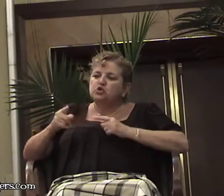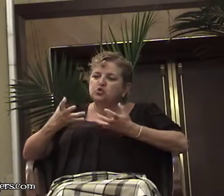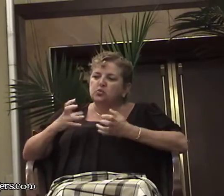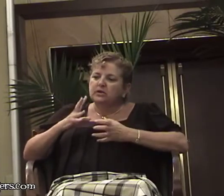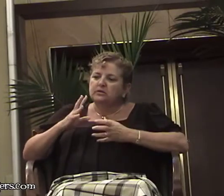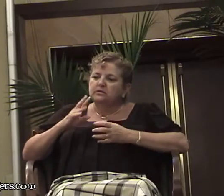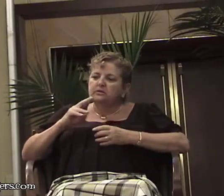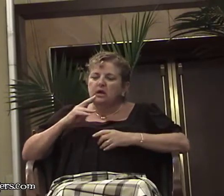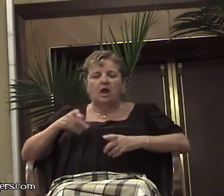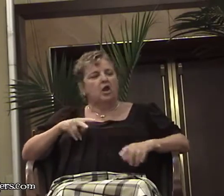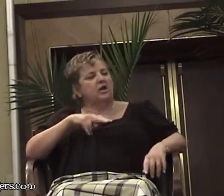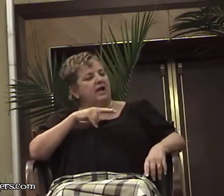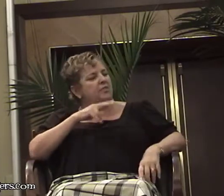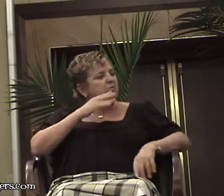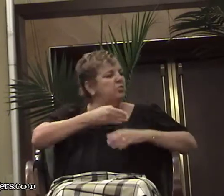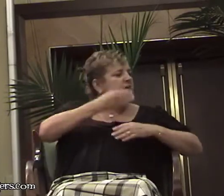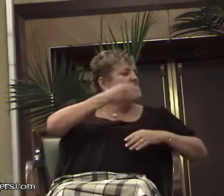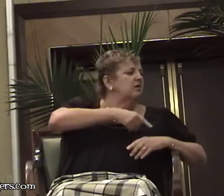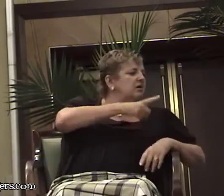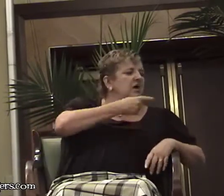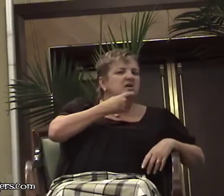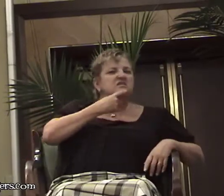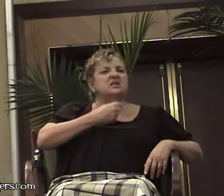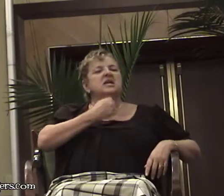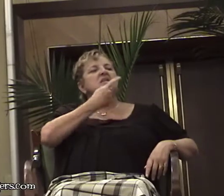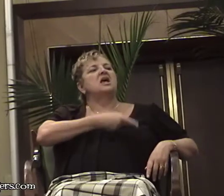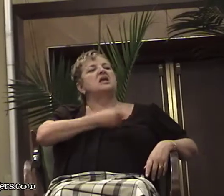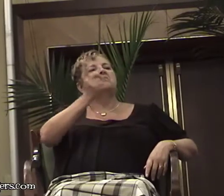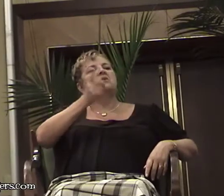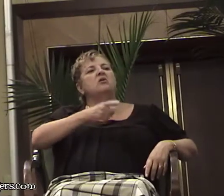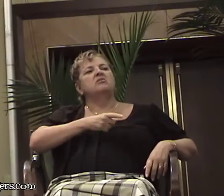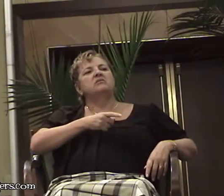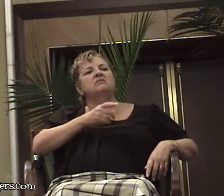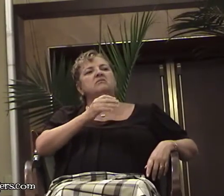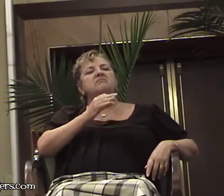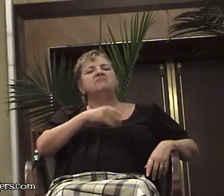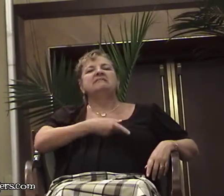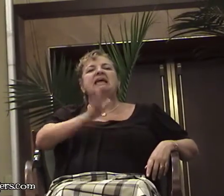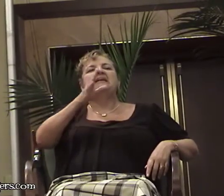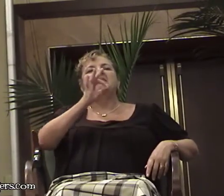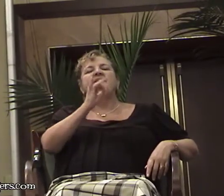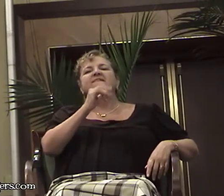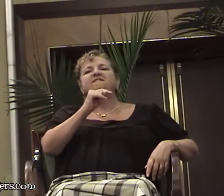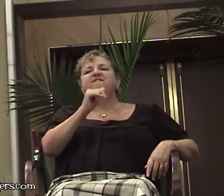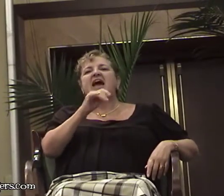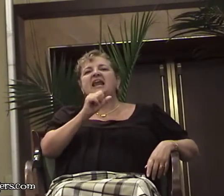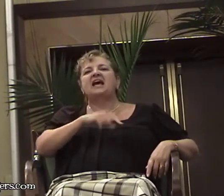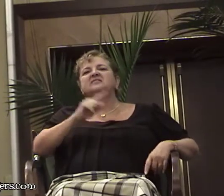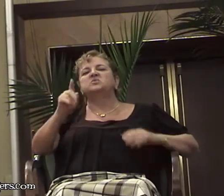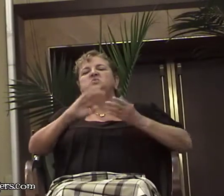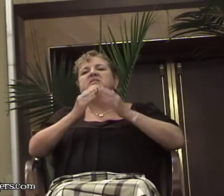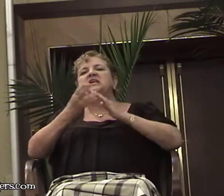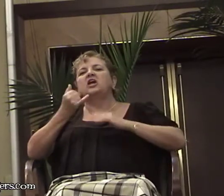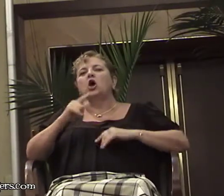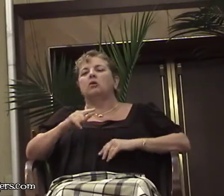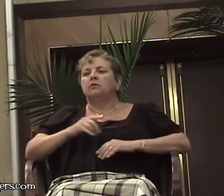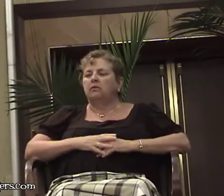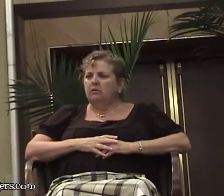out the window, I said, tell him to take his fat ass down to City Hall, he can't do that here. A couple of weeks later, that same coworker called me up, he said, Bobby, he said,